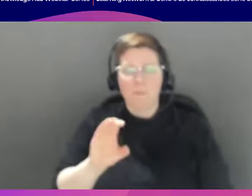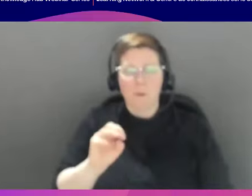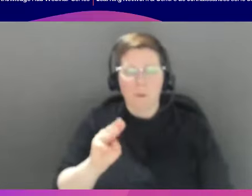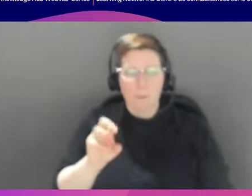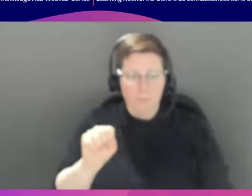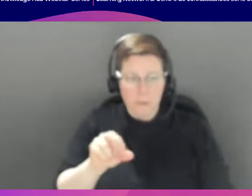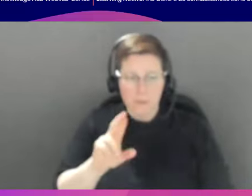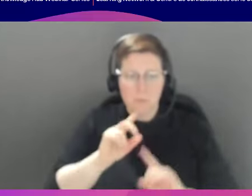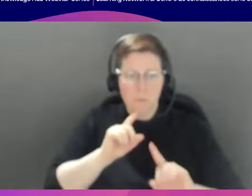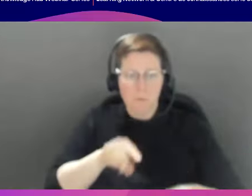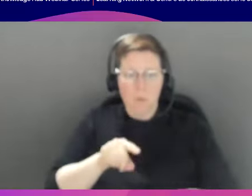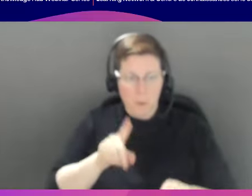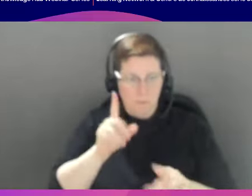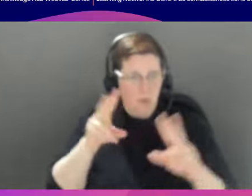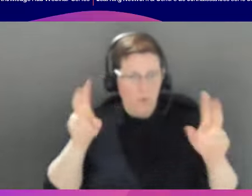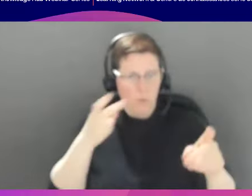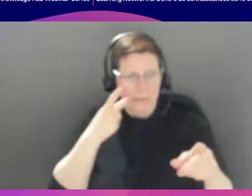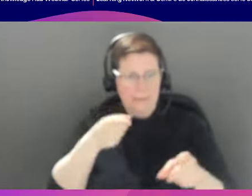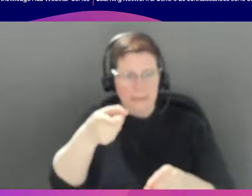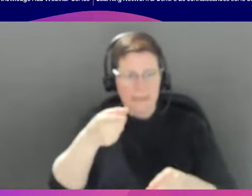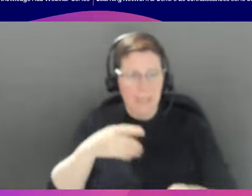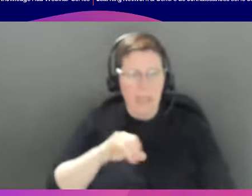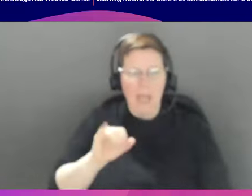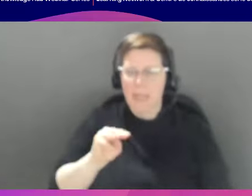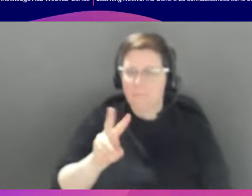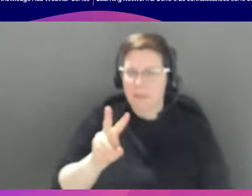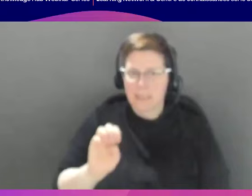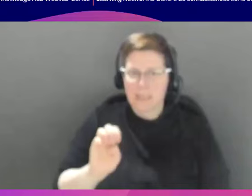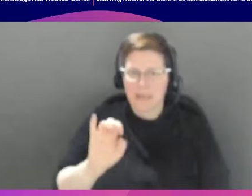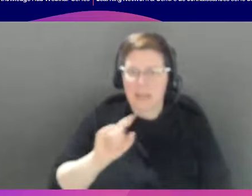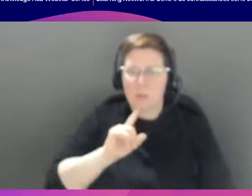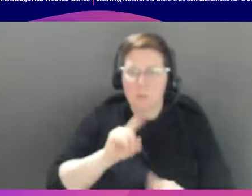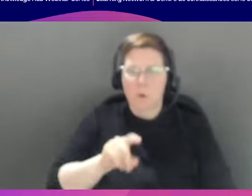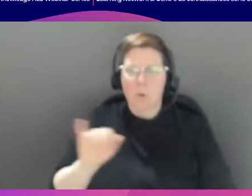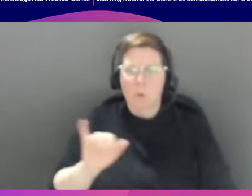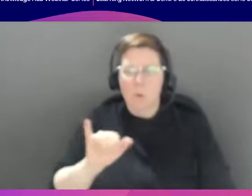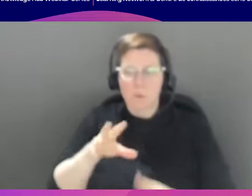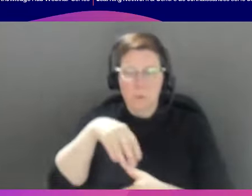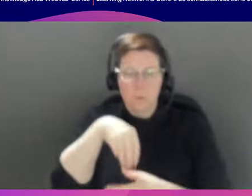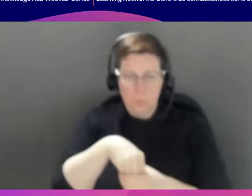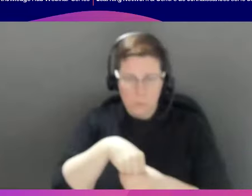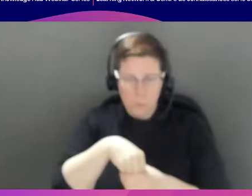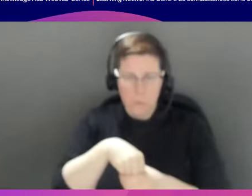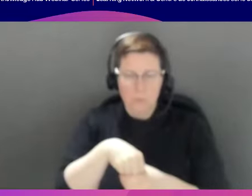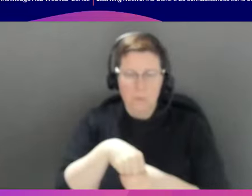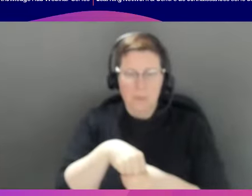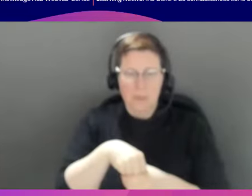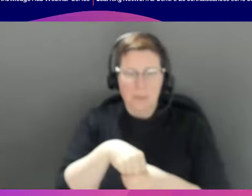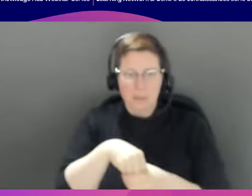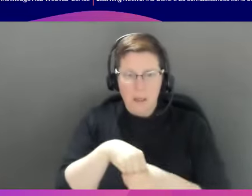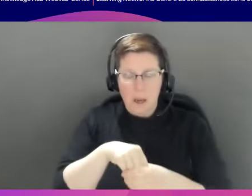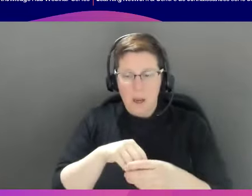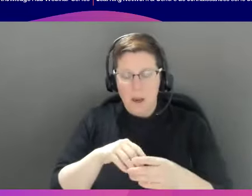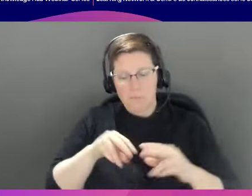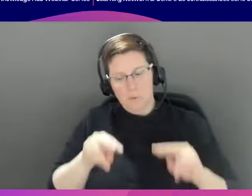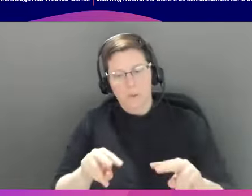violent extremism here in the first point, IMVE, this report also includes an angle of looking